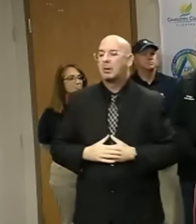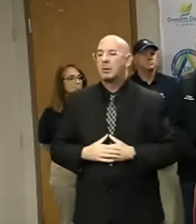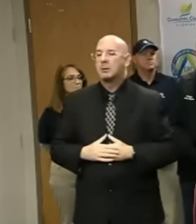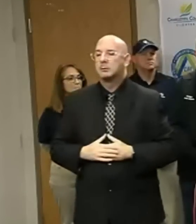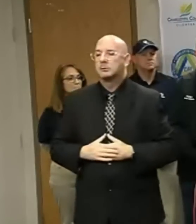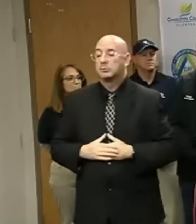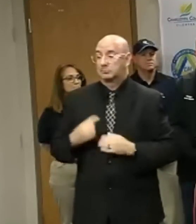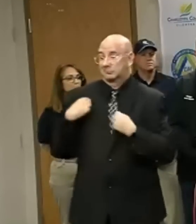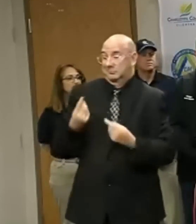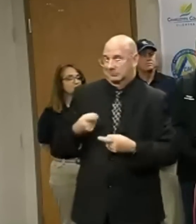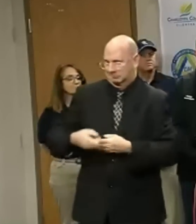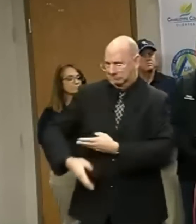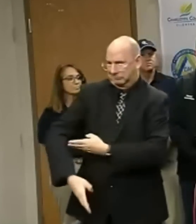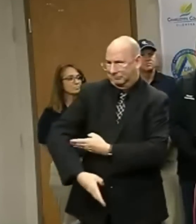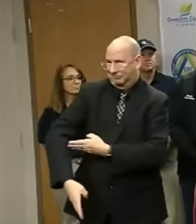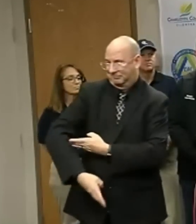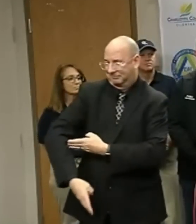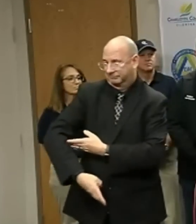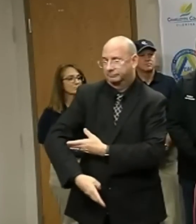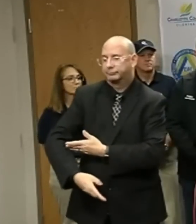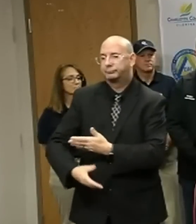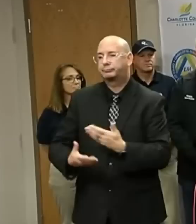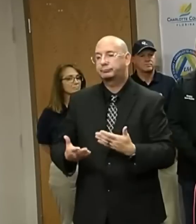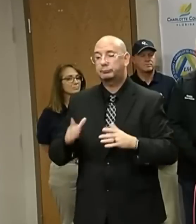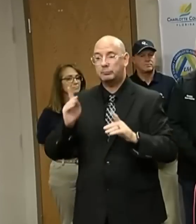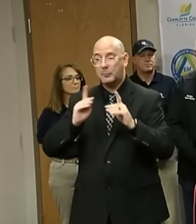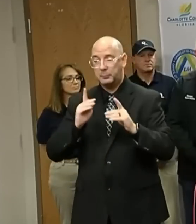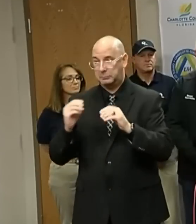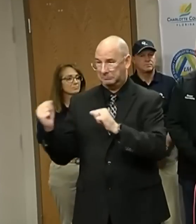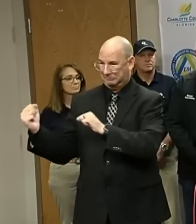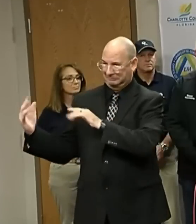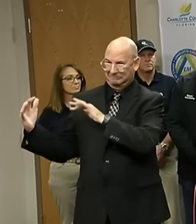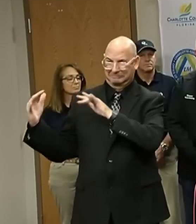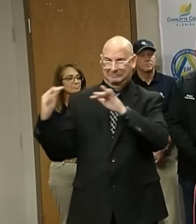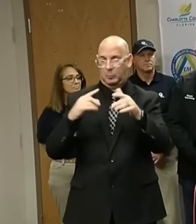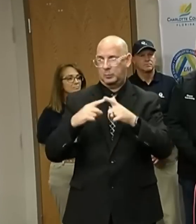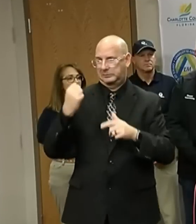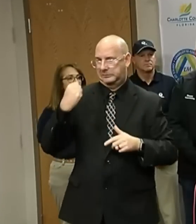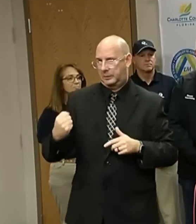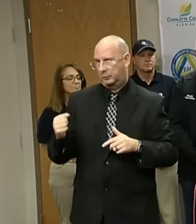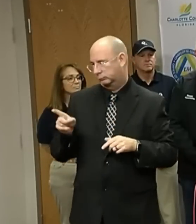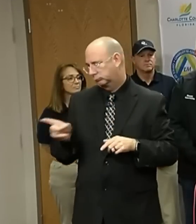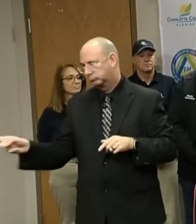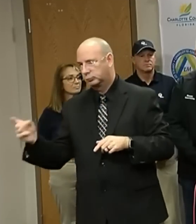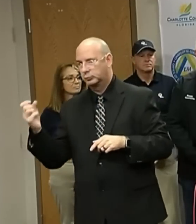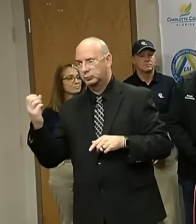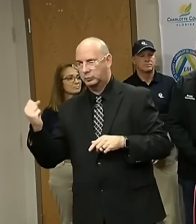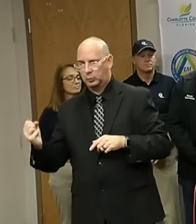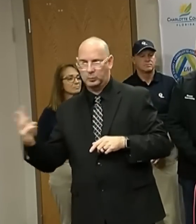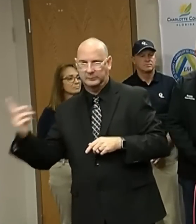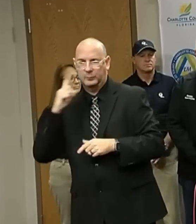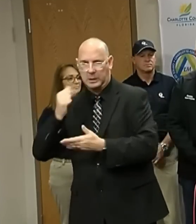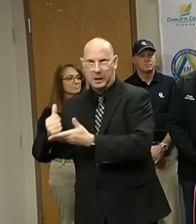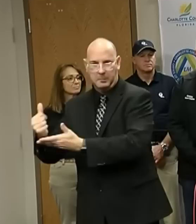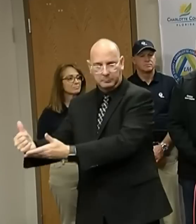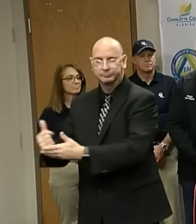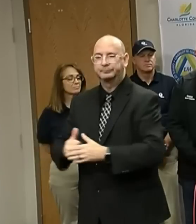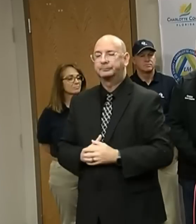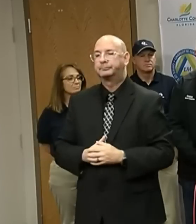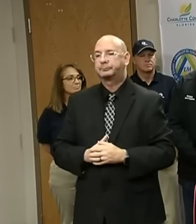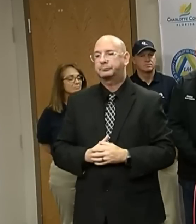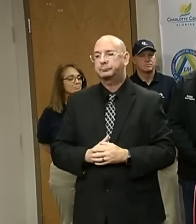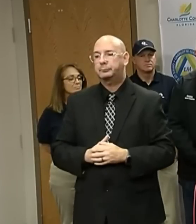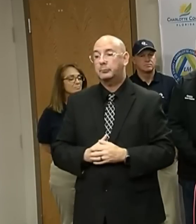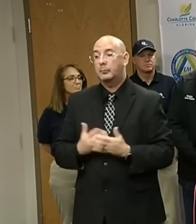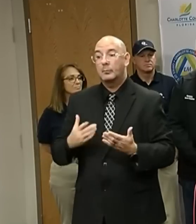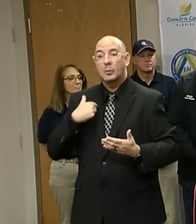been people that have descended on Southwest Florida to be able to offer assistance. And so we've seen a number of efforts